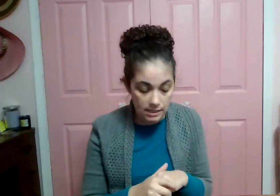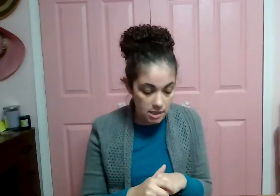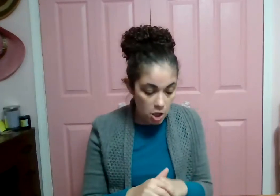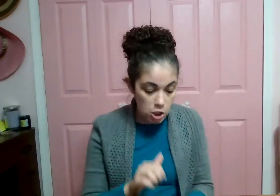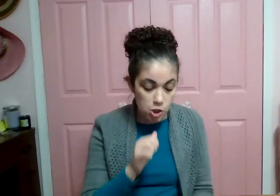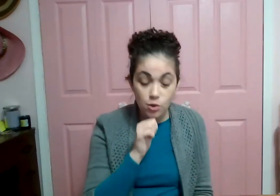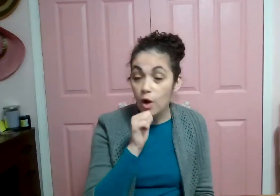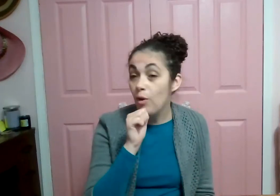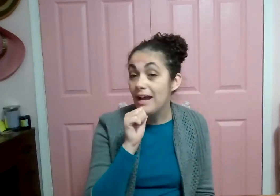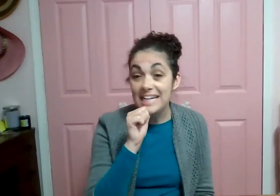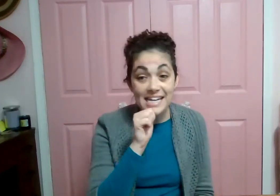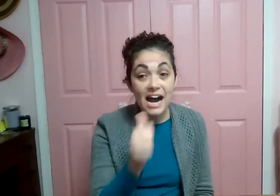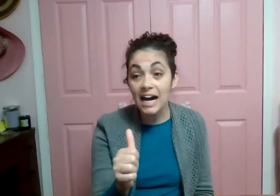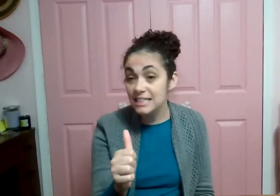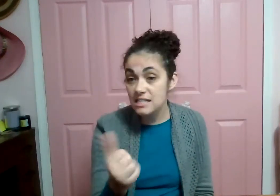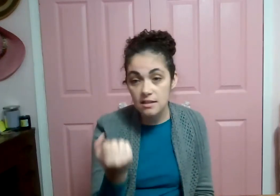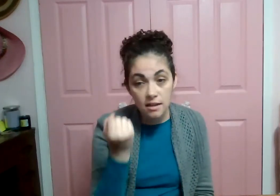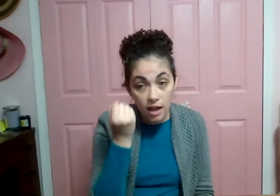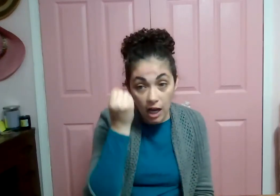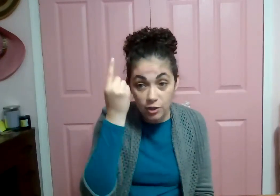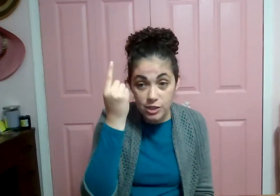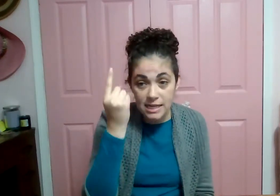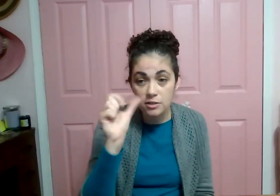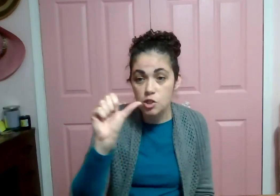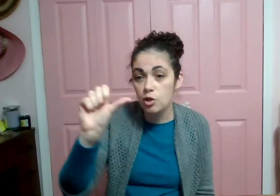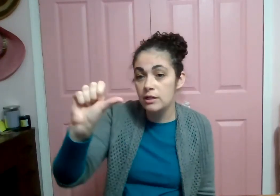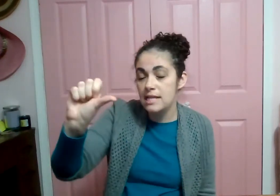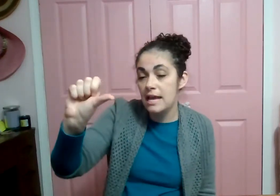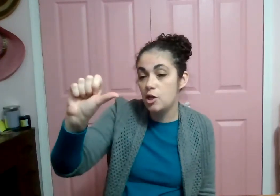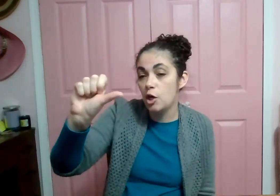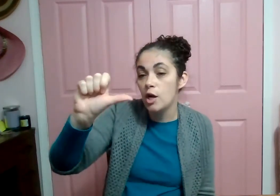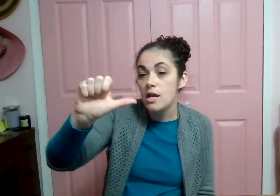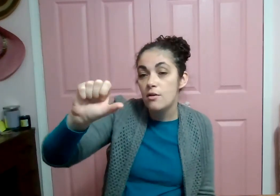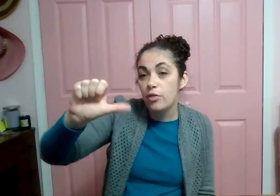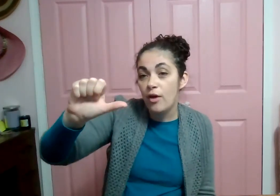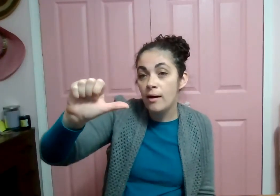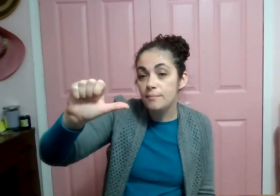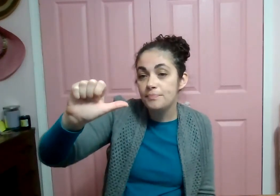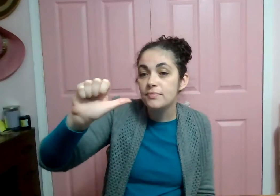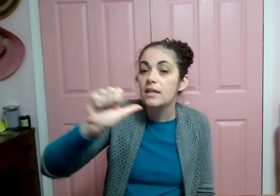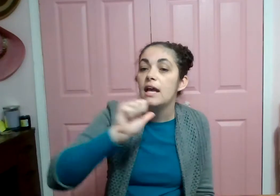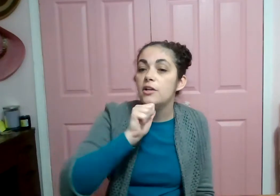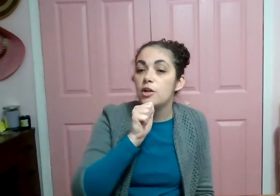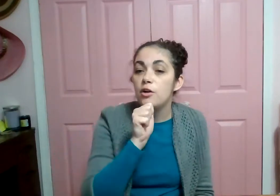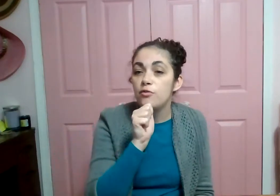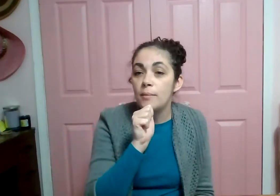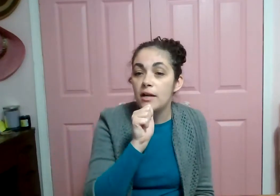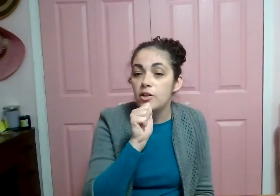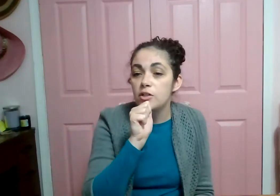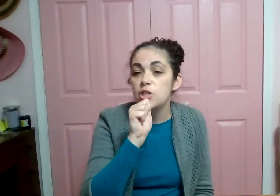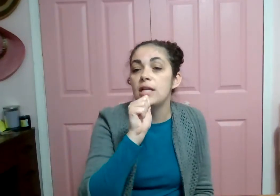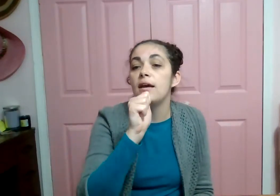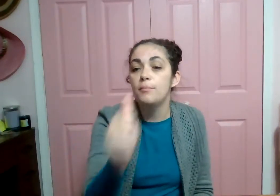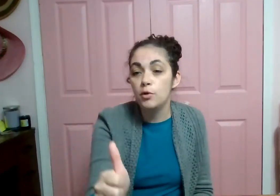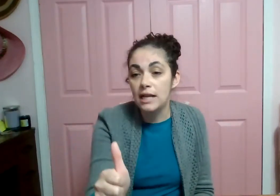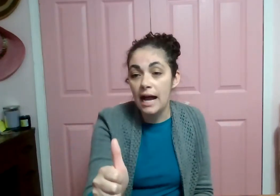not. So you go not understand. So you're going to take your thumb and you're going to go from under your chin and pull it